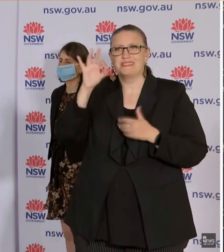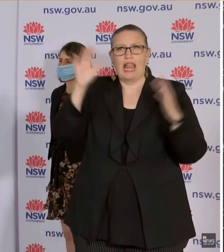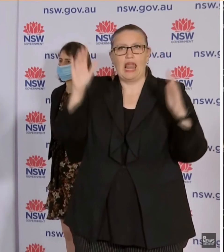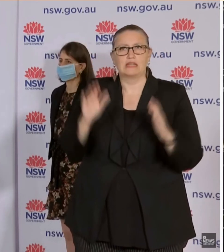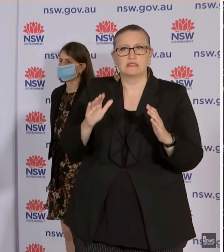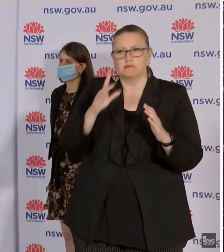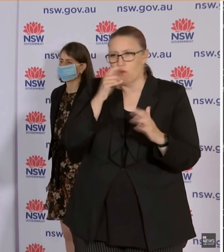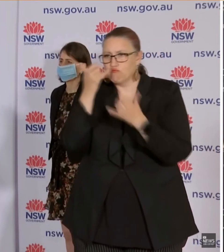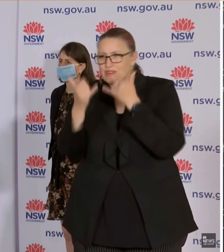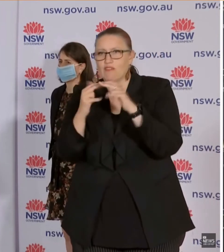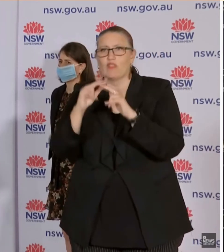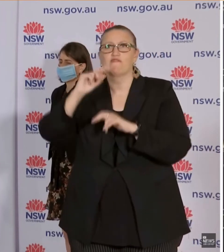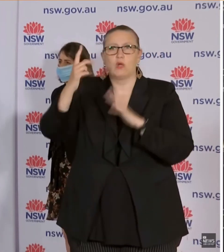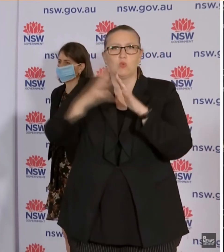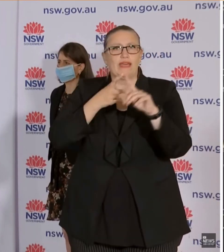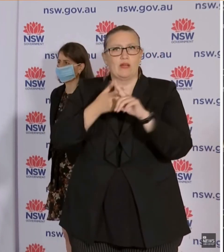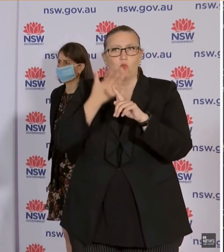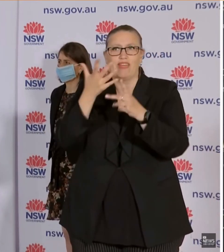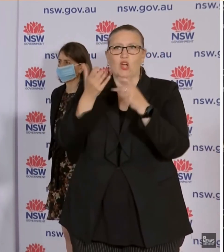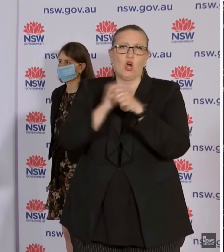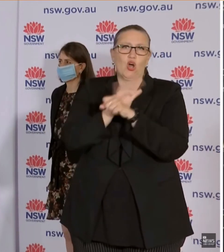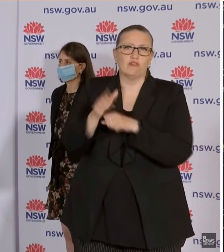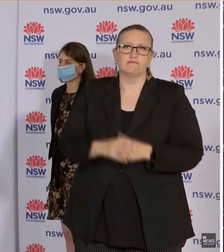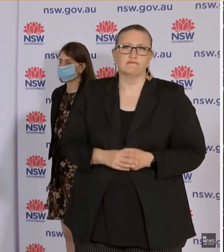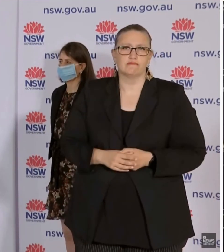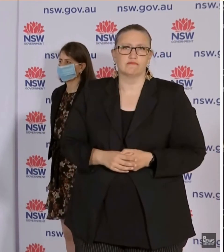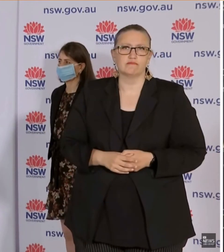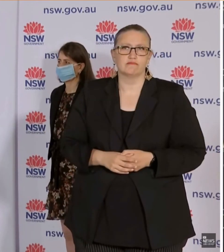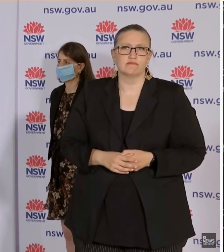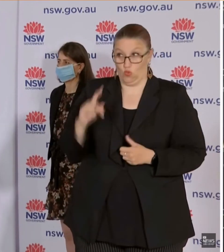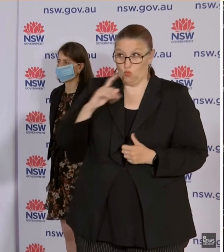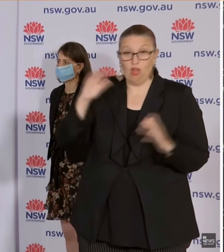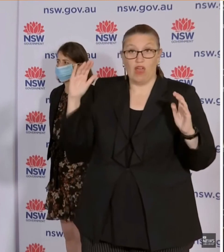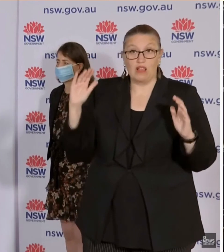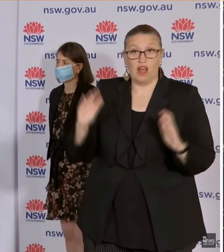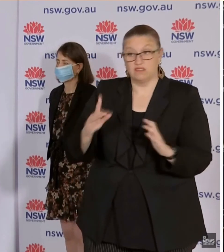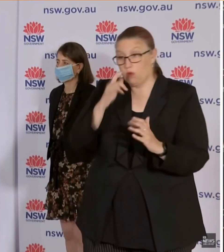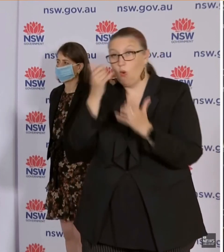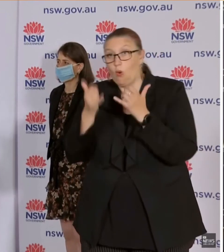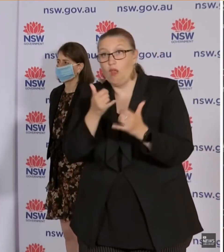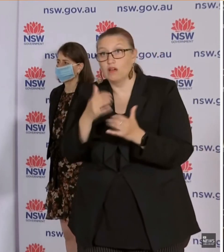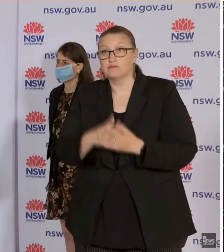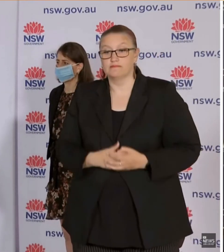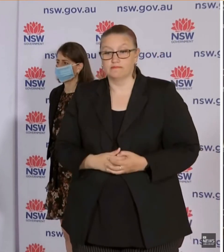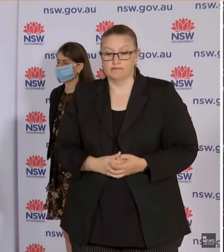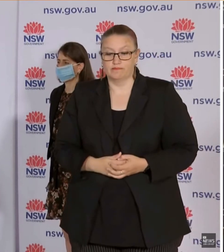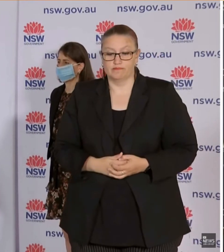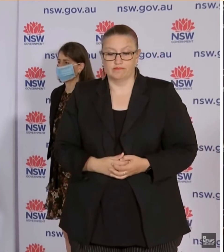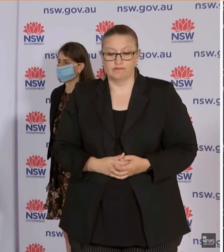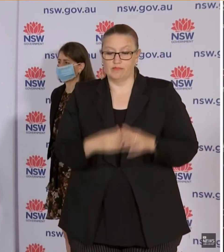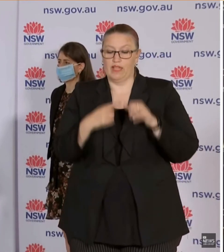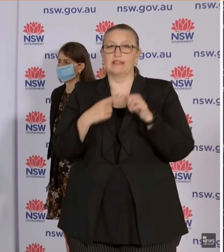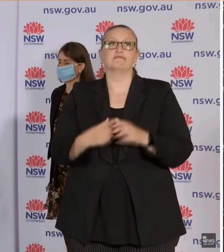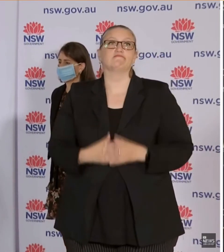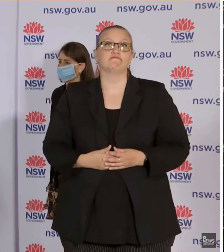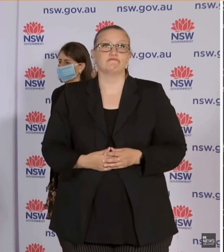14. Has that deteriorated further, and if so, how much? Look, we are, the case numbers are really challenging for us to